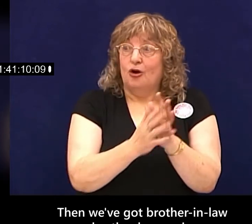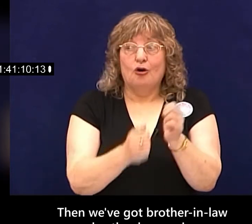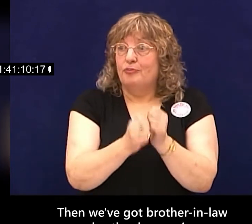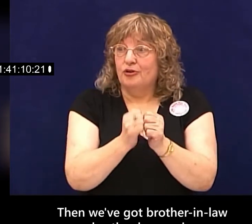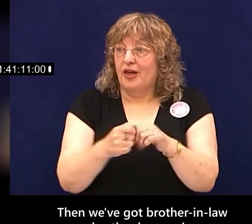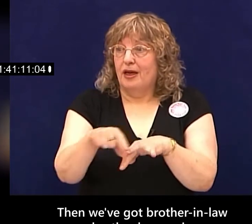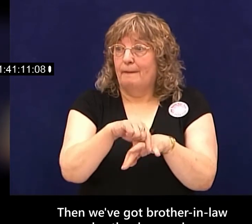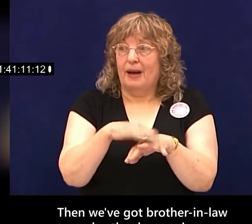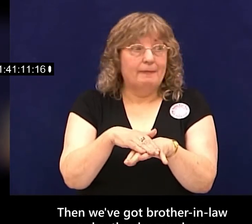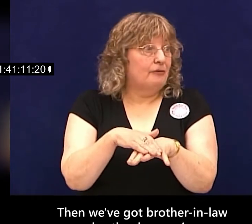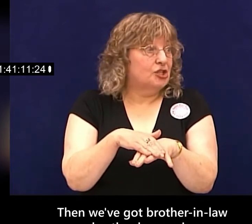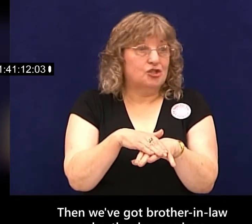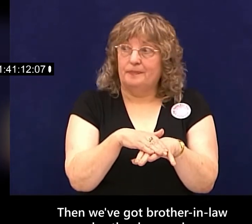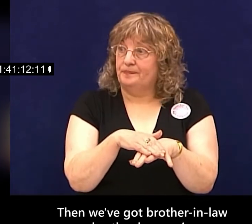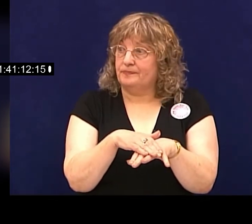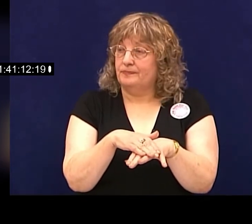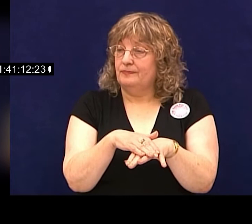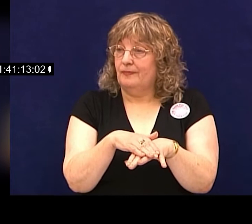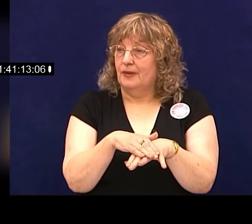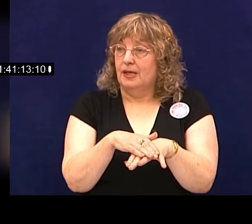or brother by marriage.